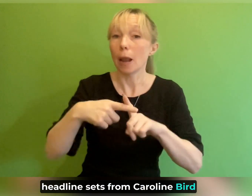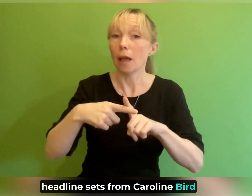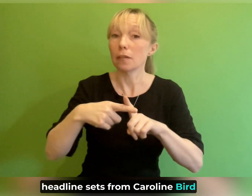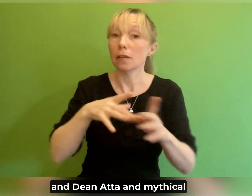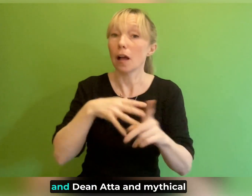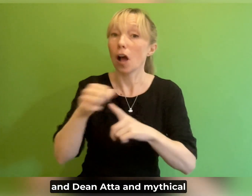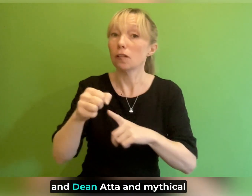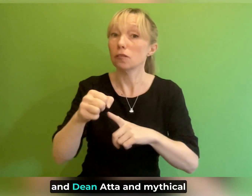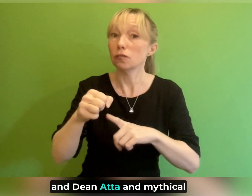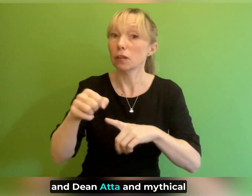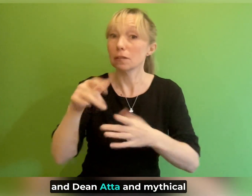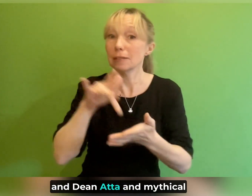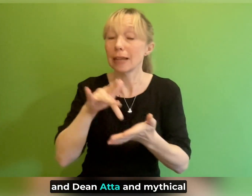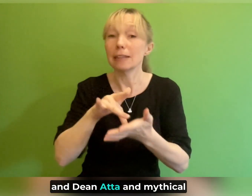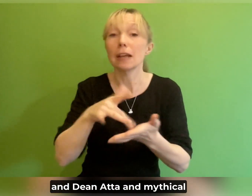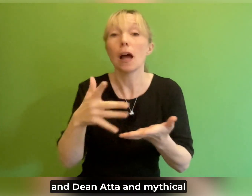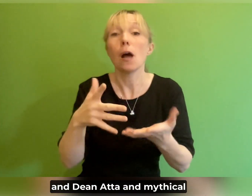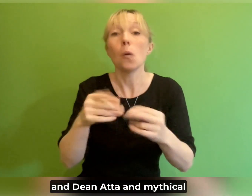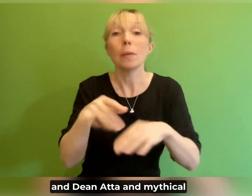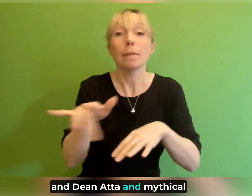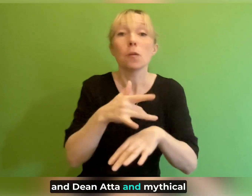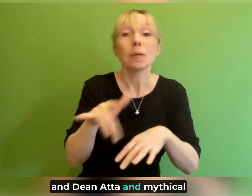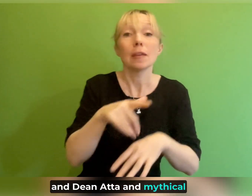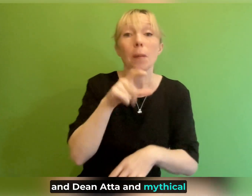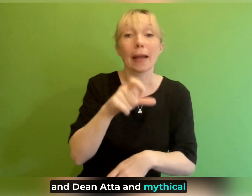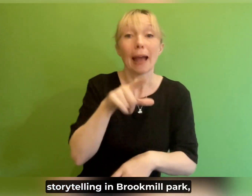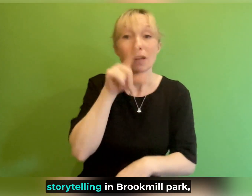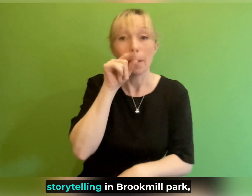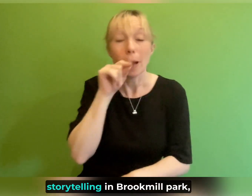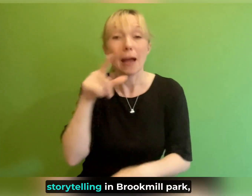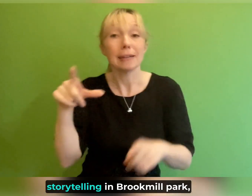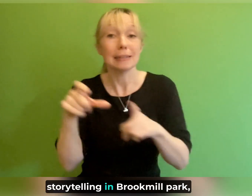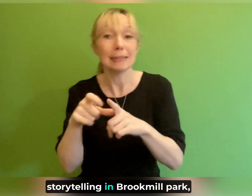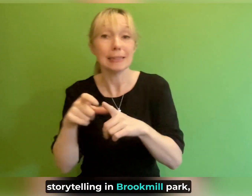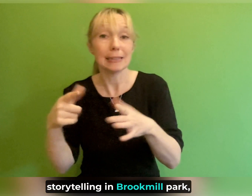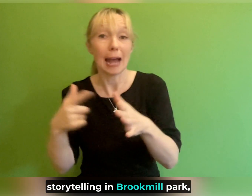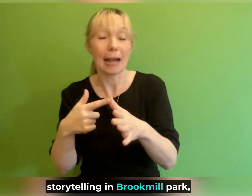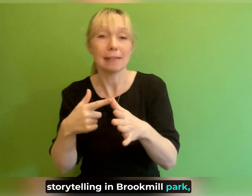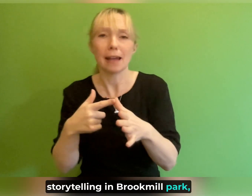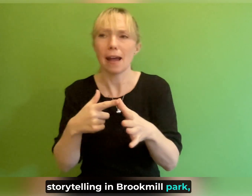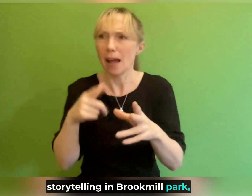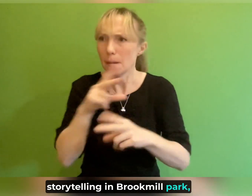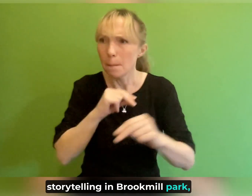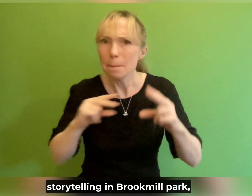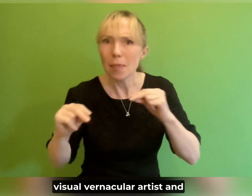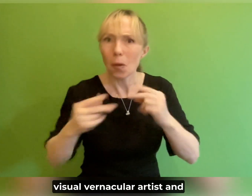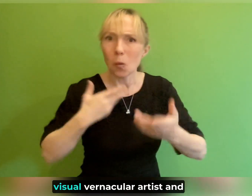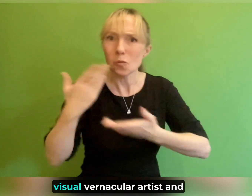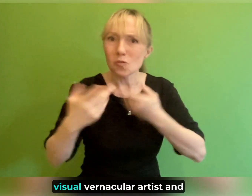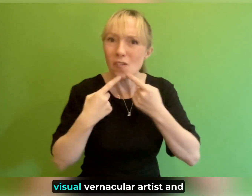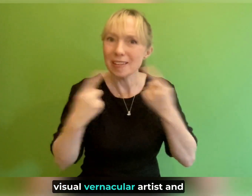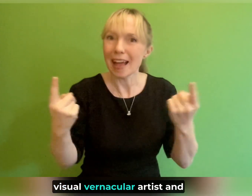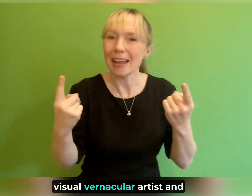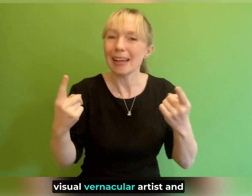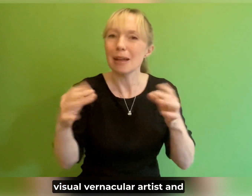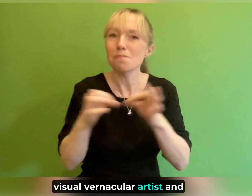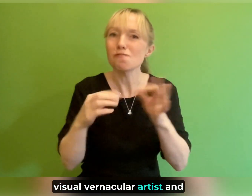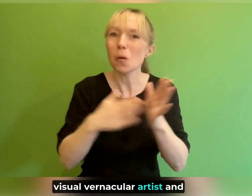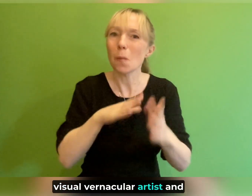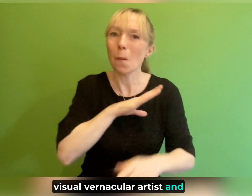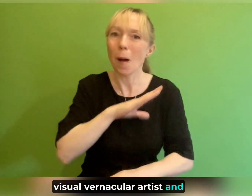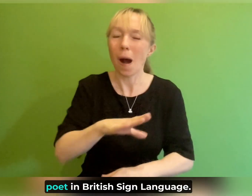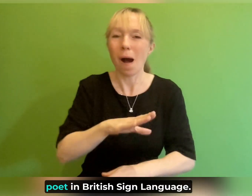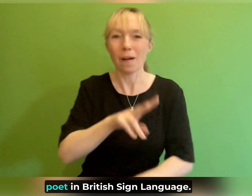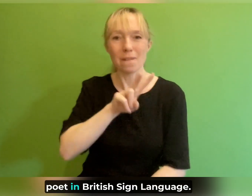Caroline Bird and Dean Atter and mythical storytelling in Brookmill Park. Visual vernacular